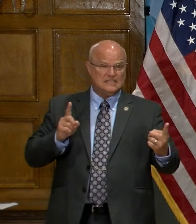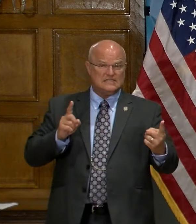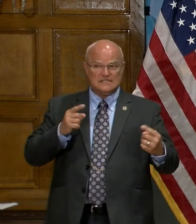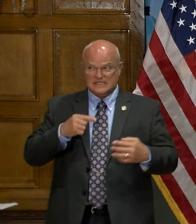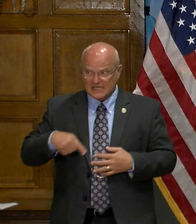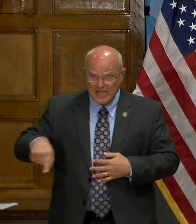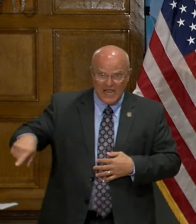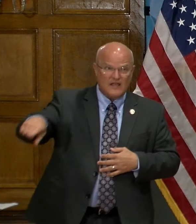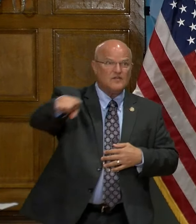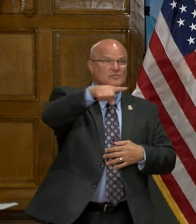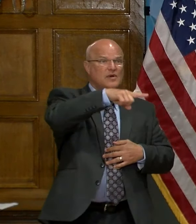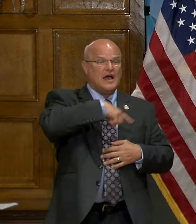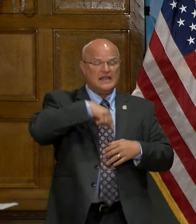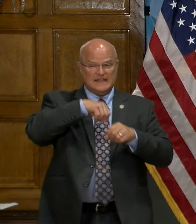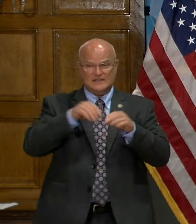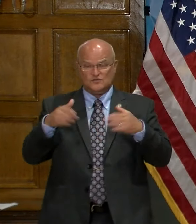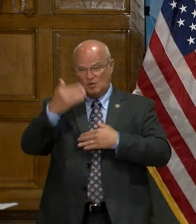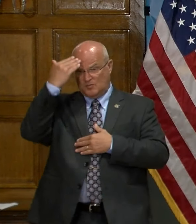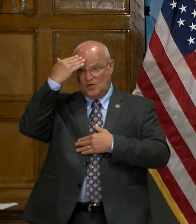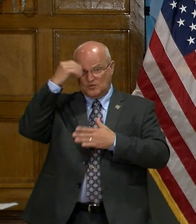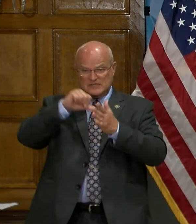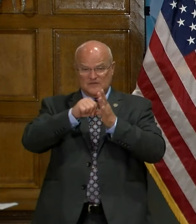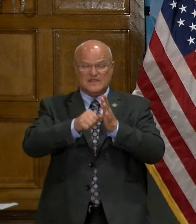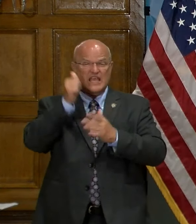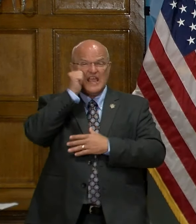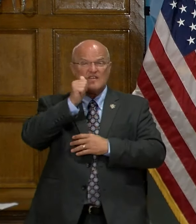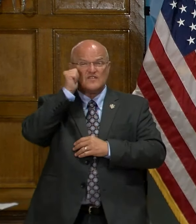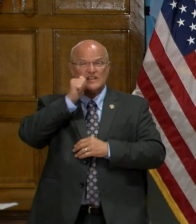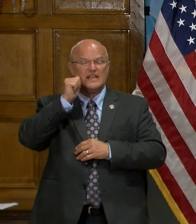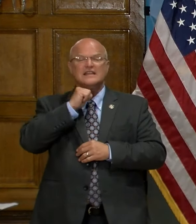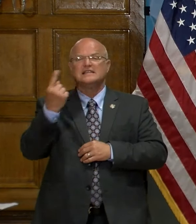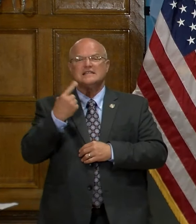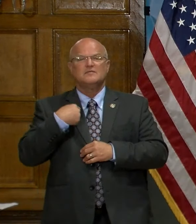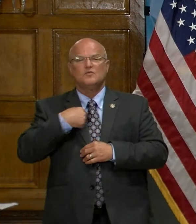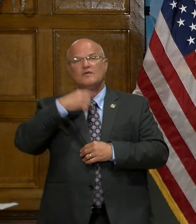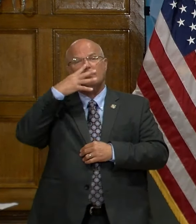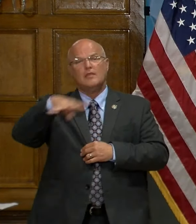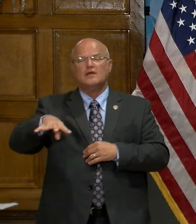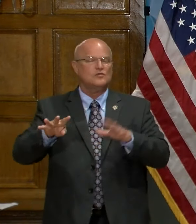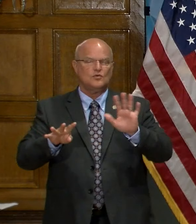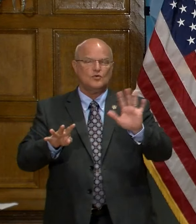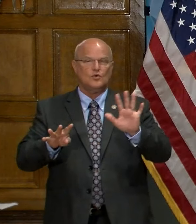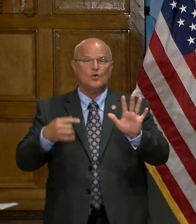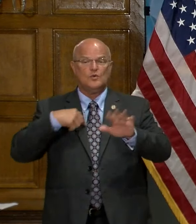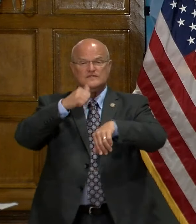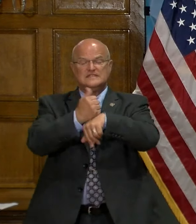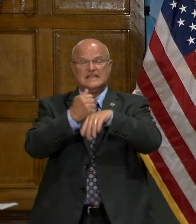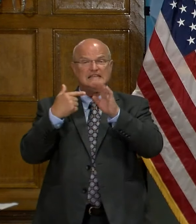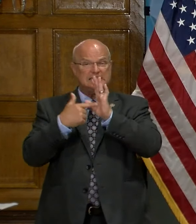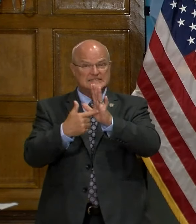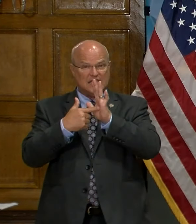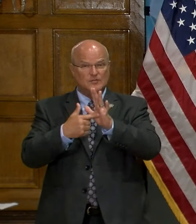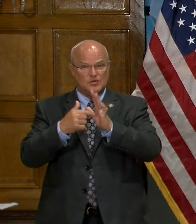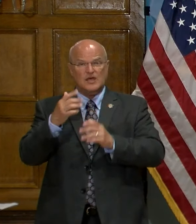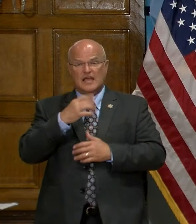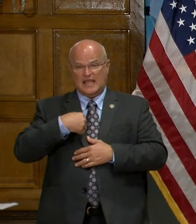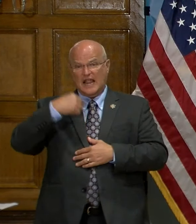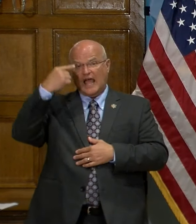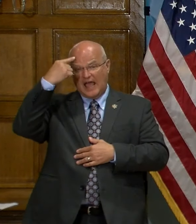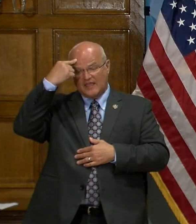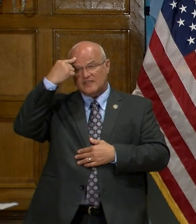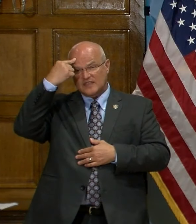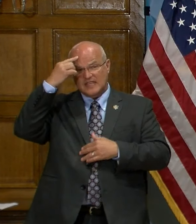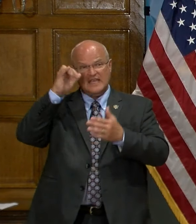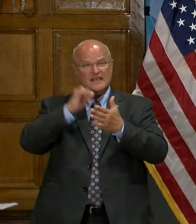this room knows how I've emphasized that every day. It's not something that we've neglected, and we've set an example, and I think